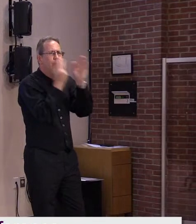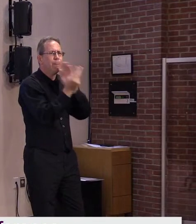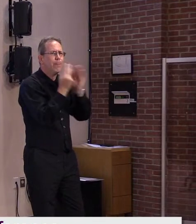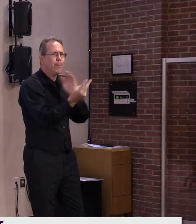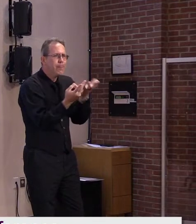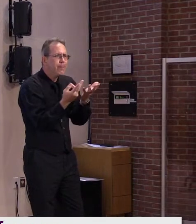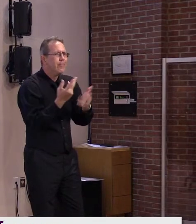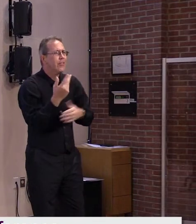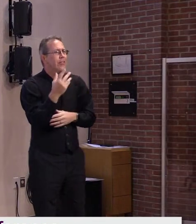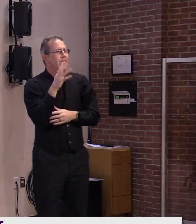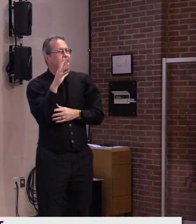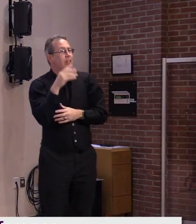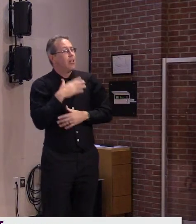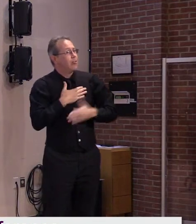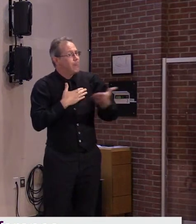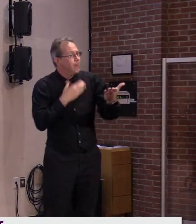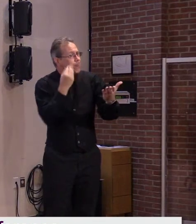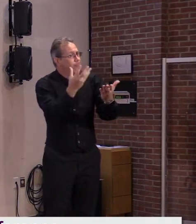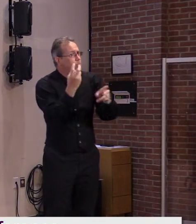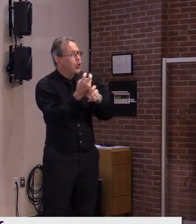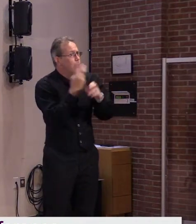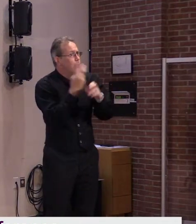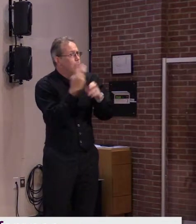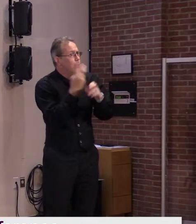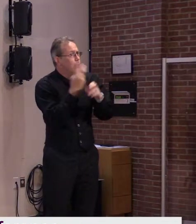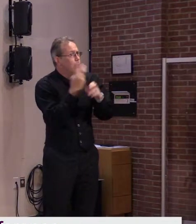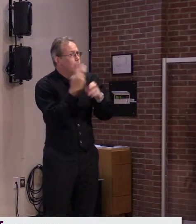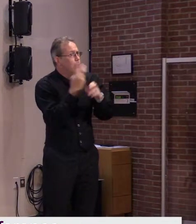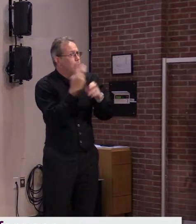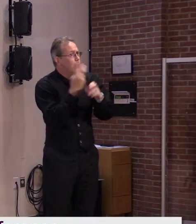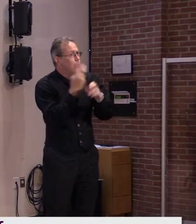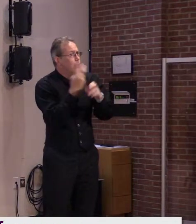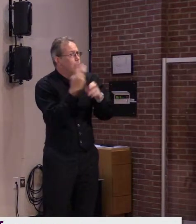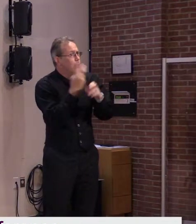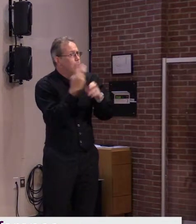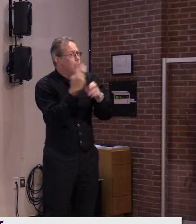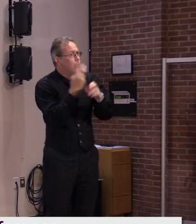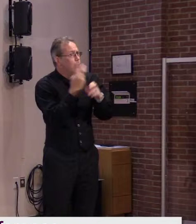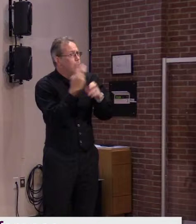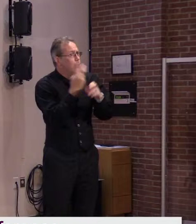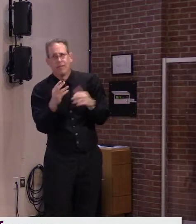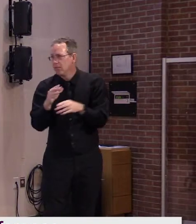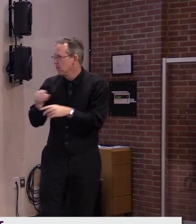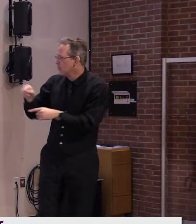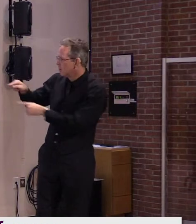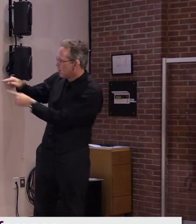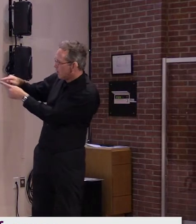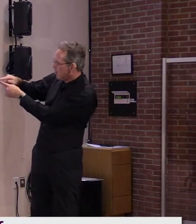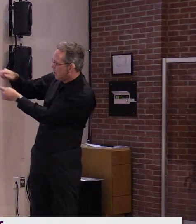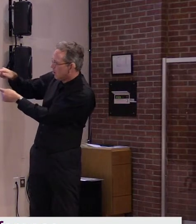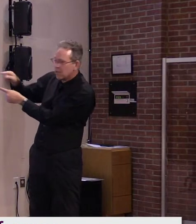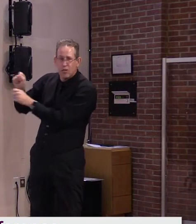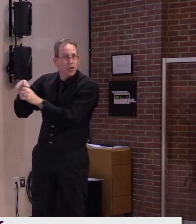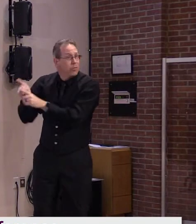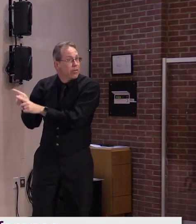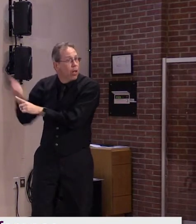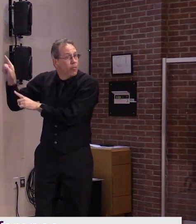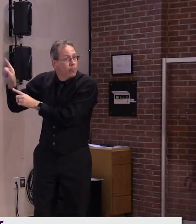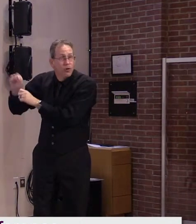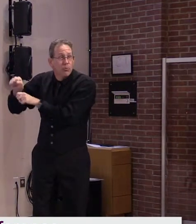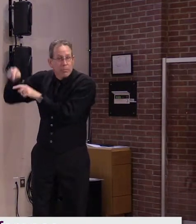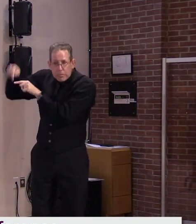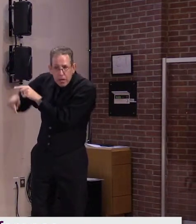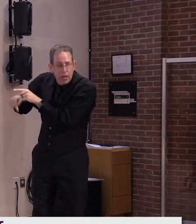even nationally where there is improvement, they're only projecting out at this point. For Vermont, we'll just need a little bit